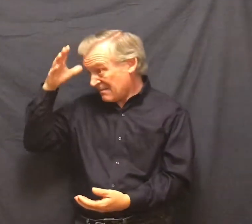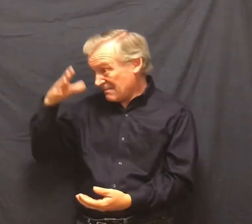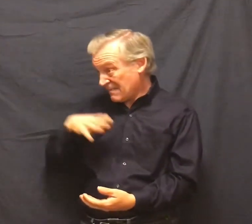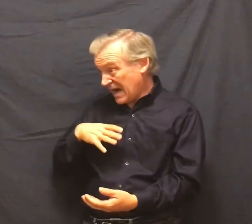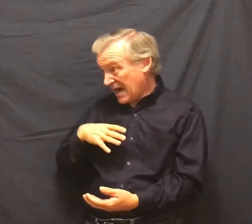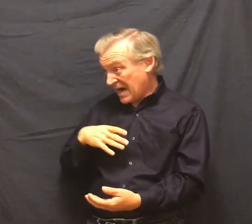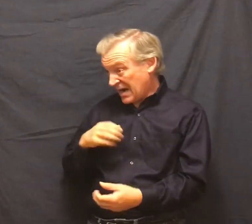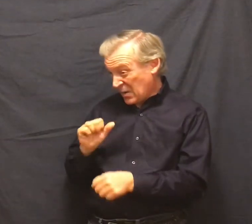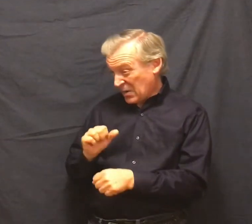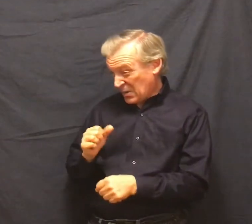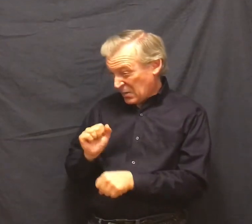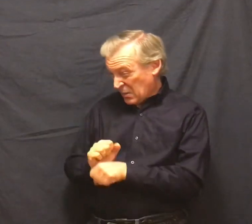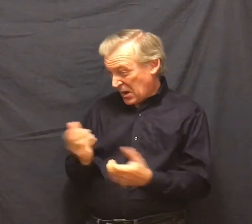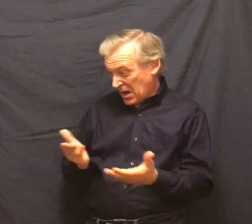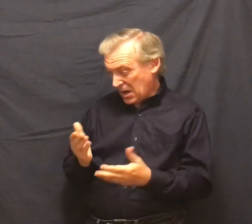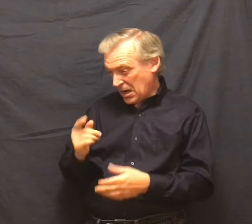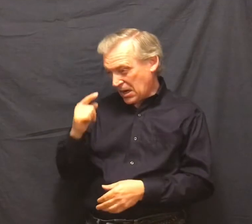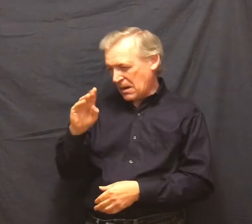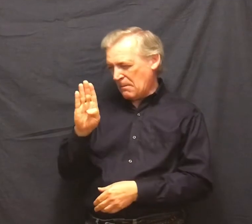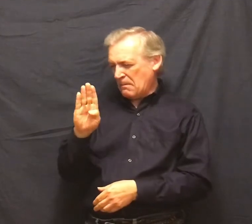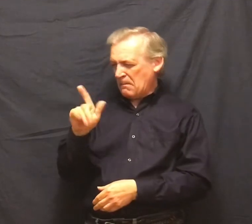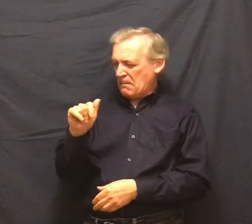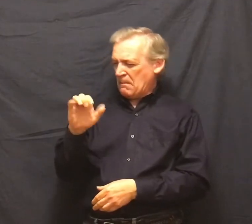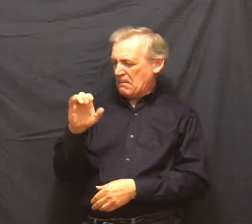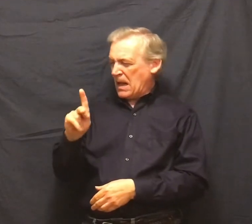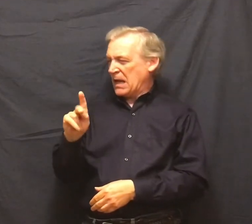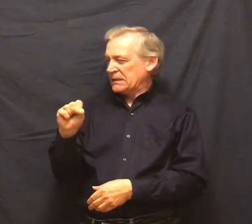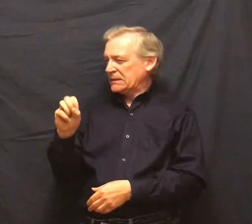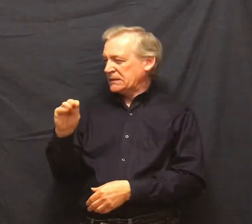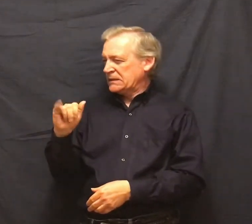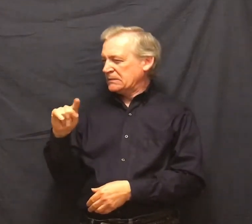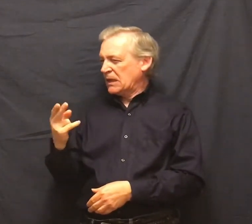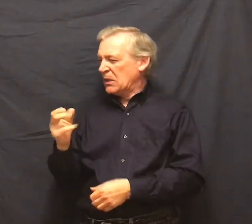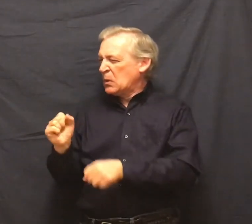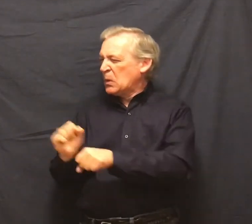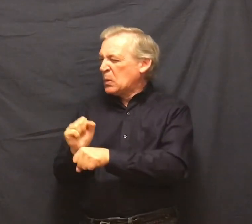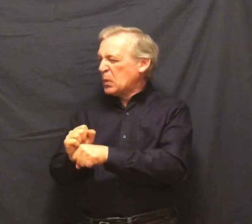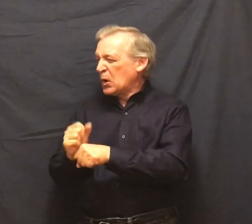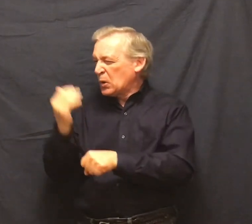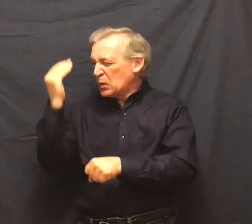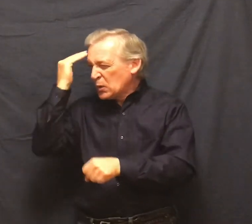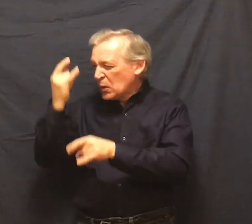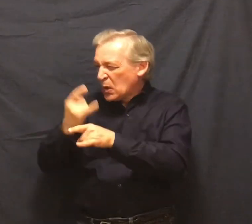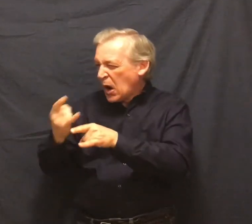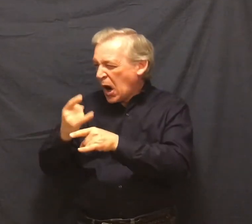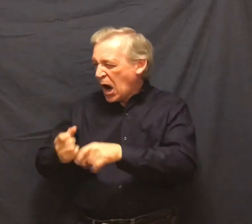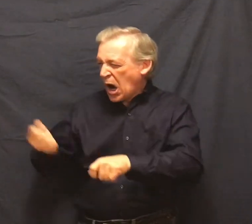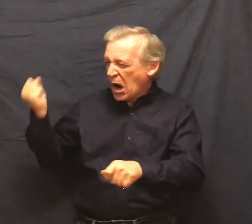blacksmith. Heck of a nice fella, and as clean a guy as you want to meet. Used to wash his hands even after he